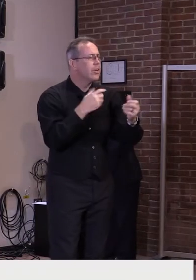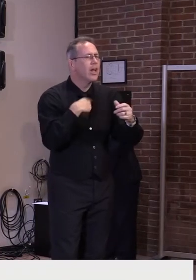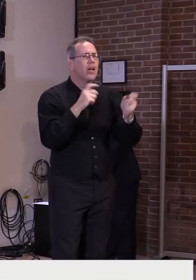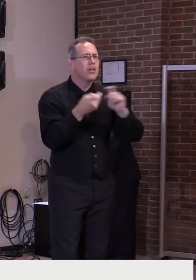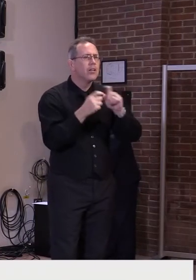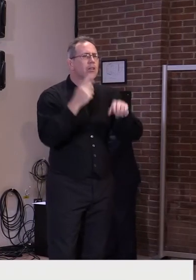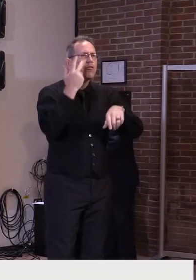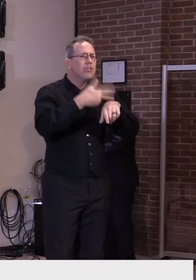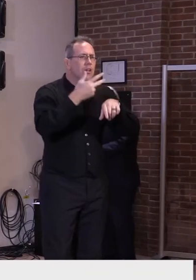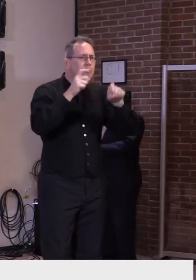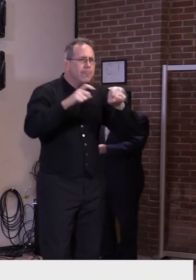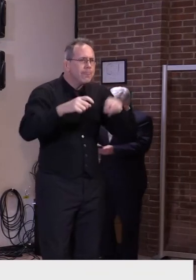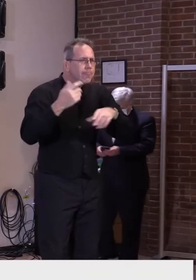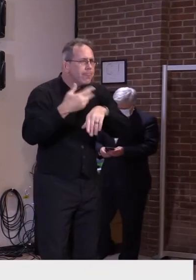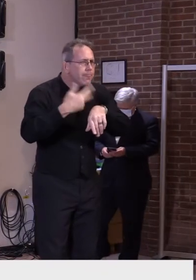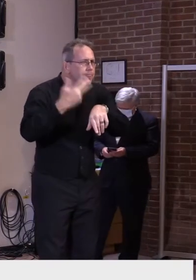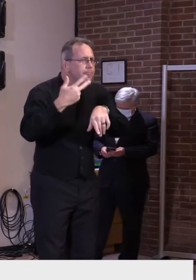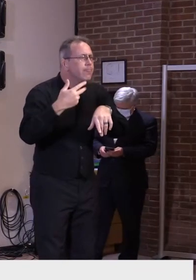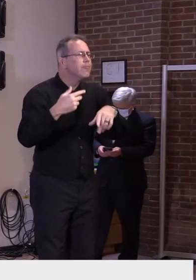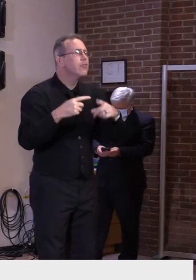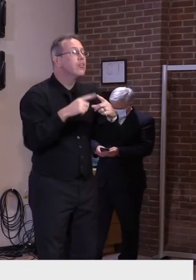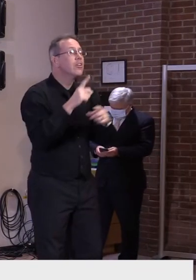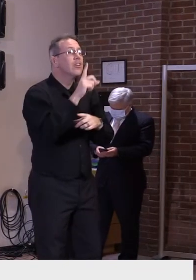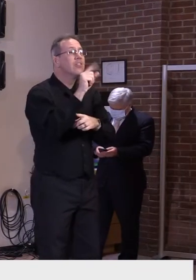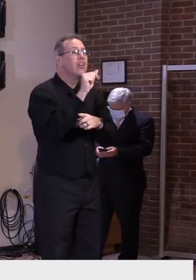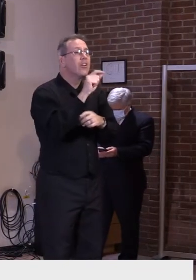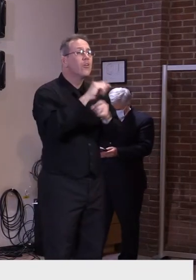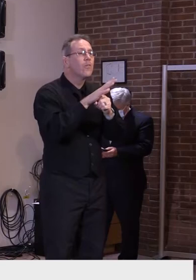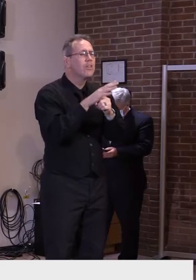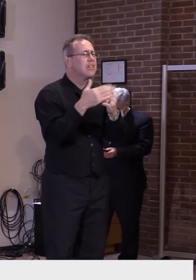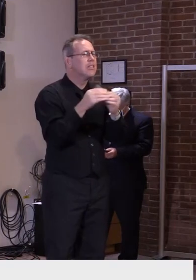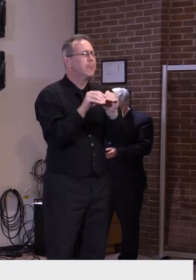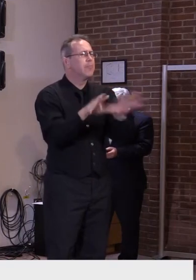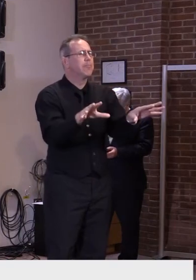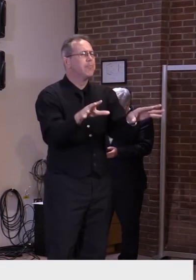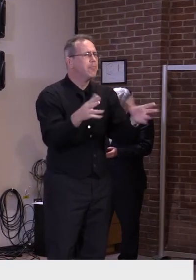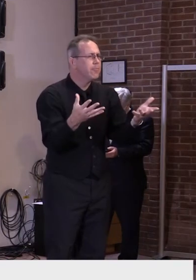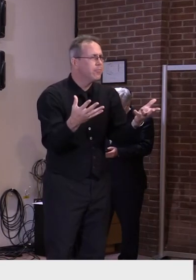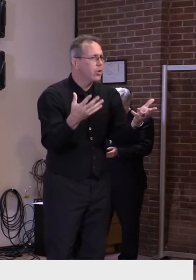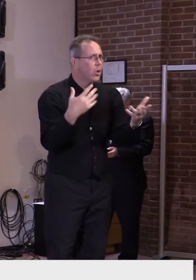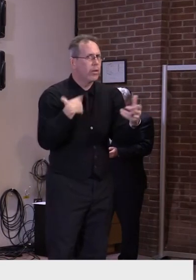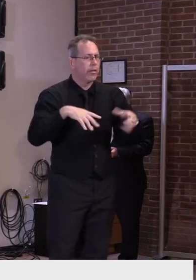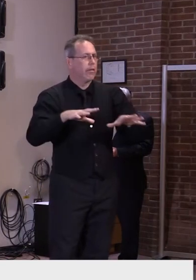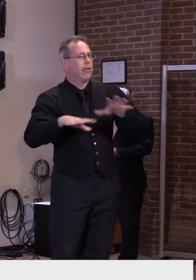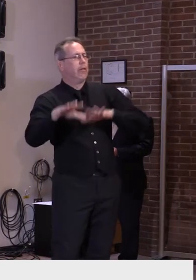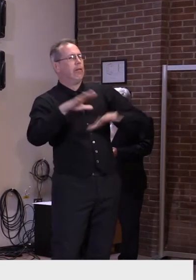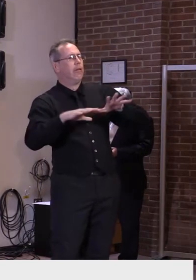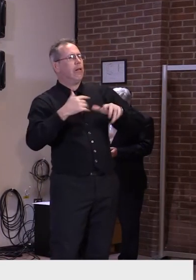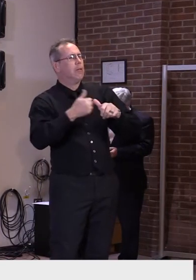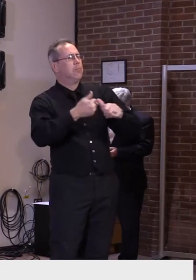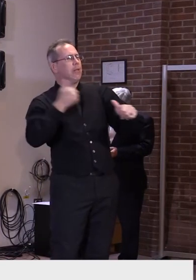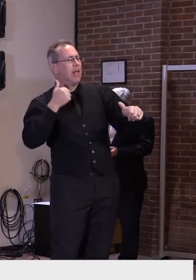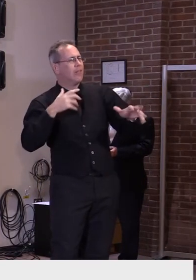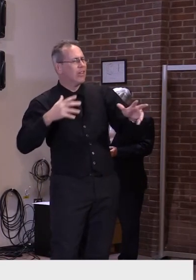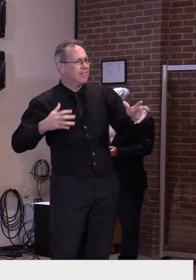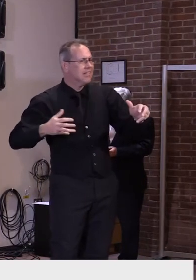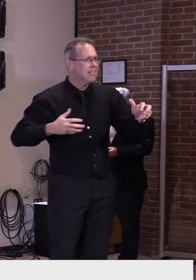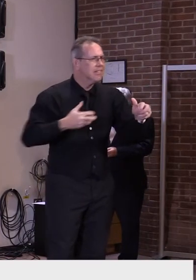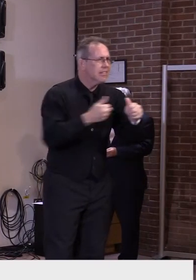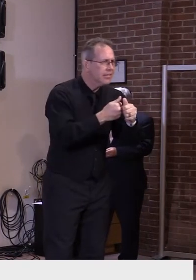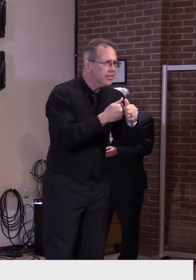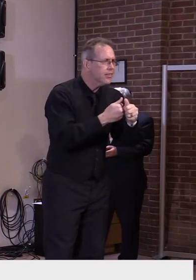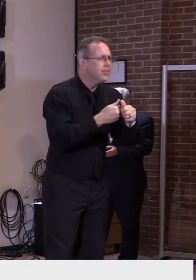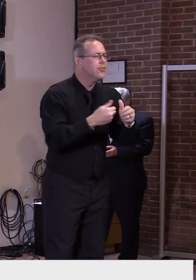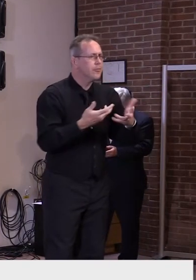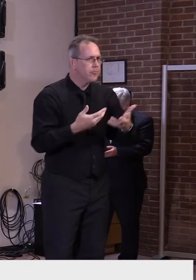the increased contagion of the Delta variant in schools. So I think it's important that as we said in our last iteration on contact tracing,